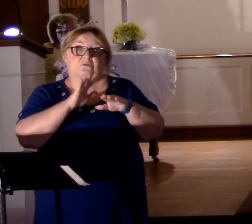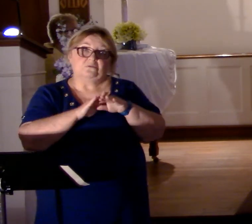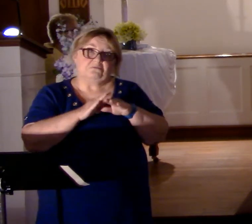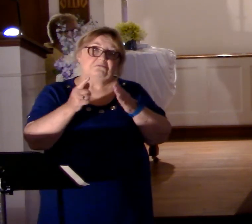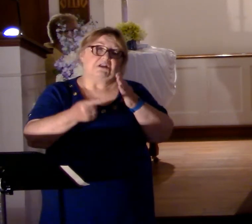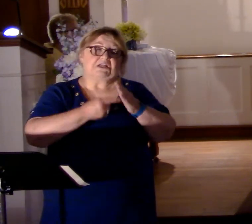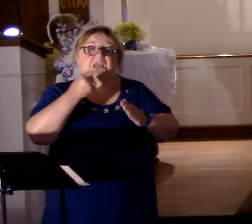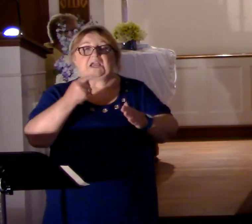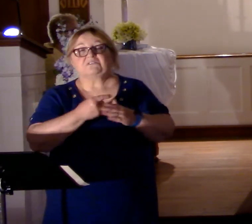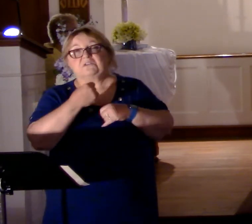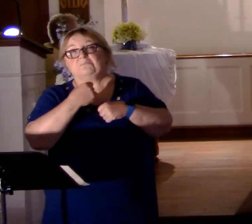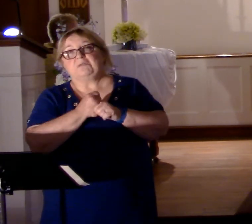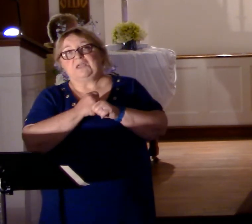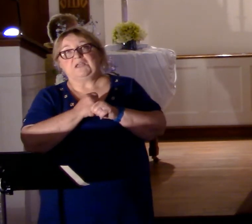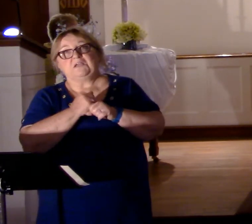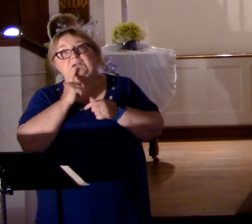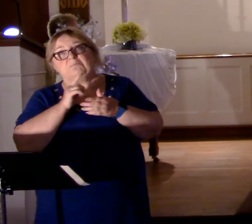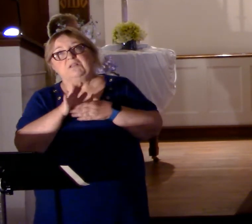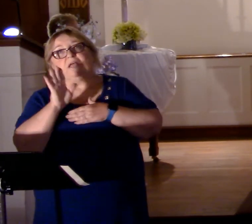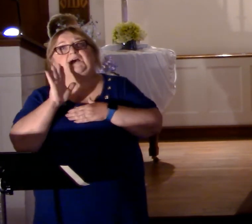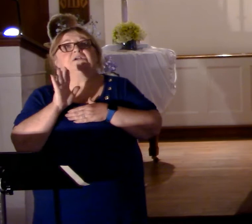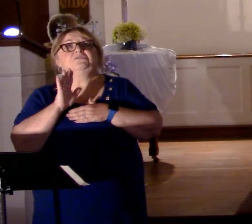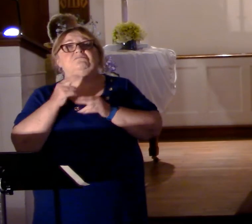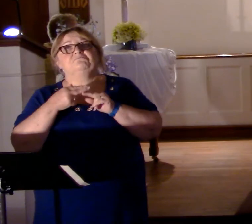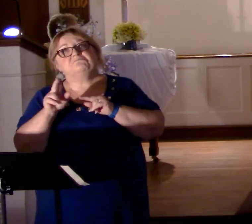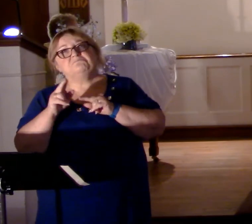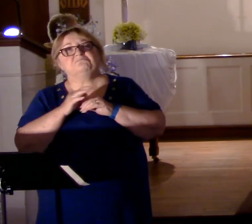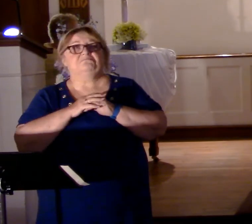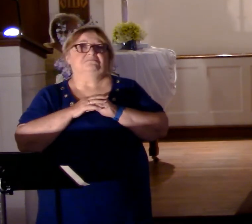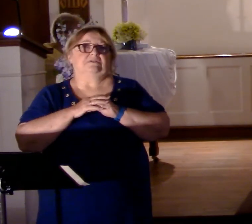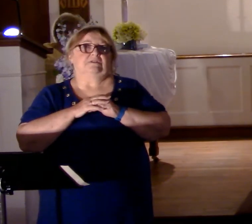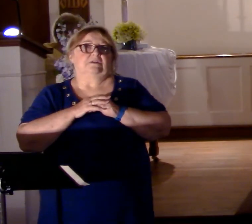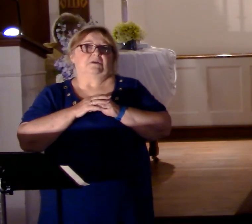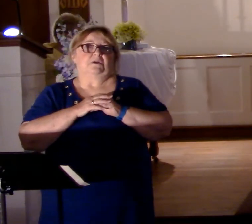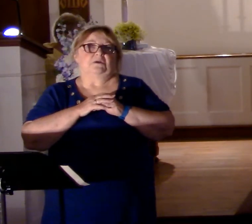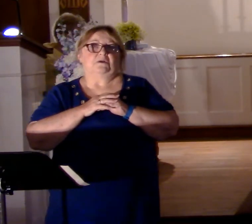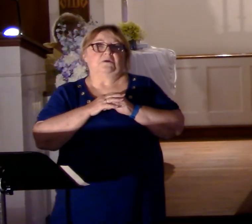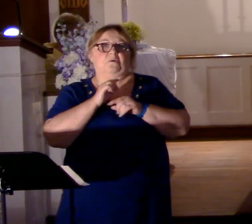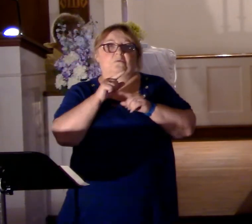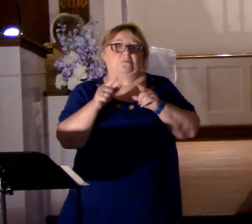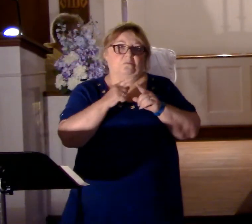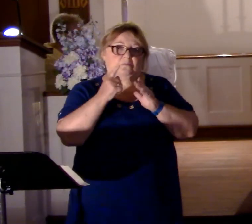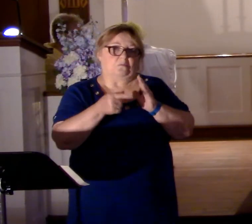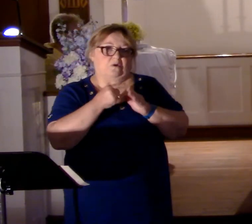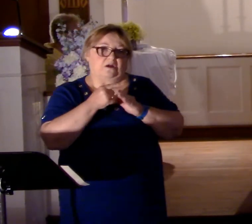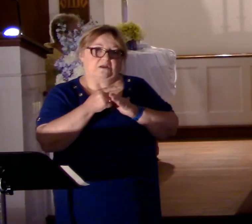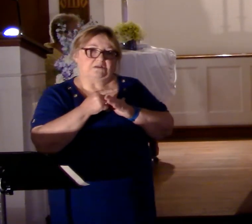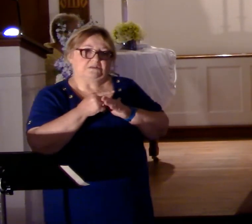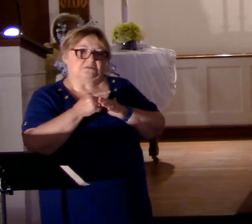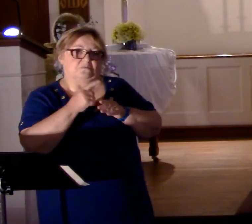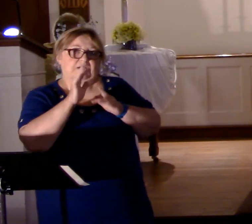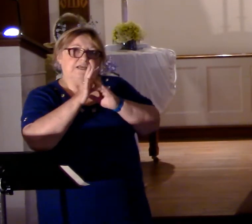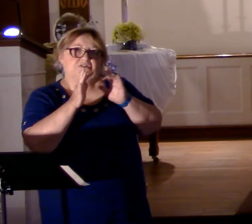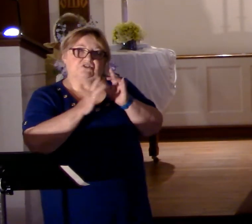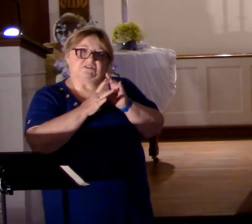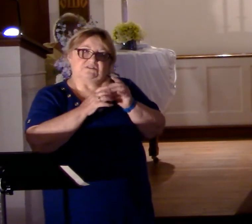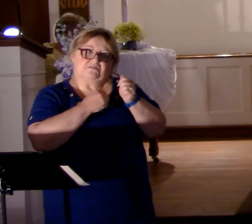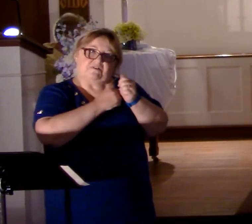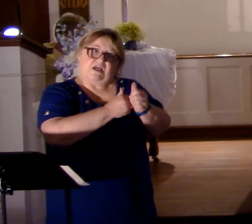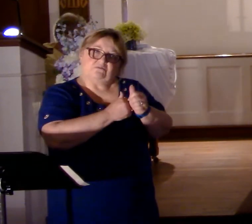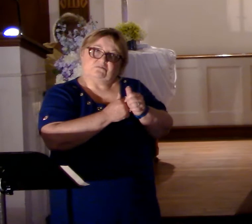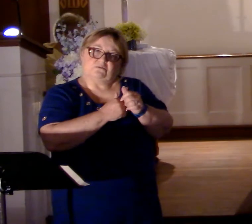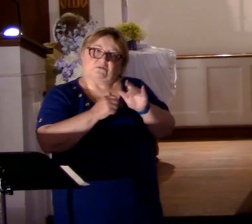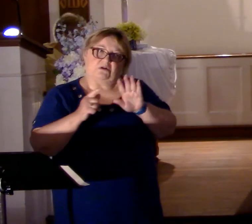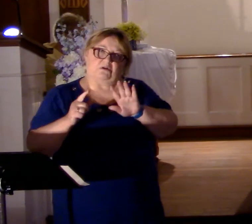occasion make a premature pledge. Once when Jesus and his disciples were walking along the road, a man came up to him and